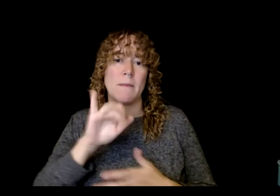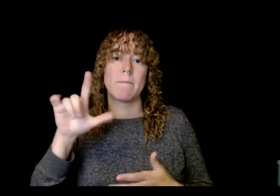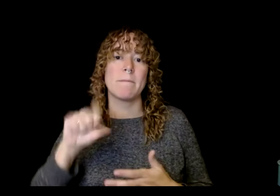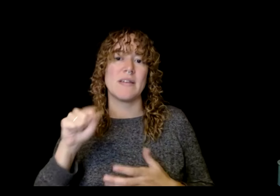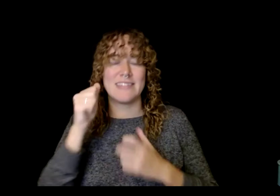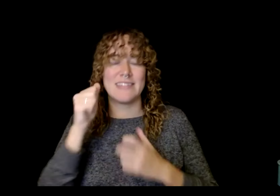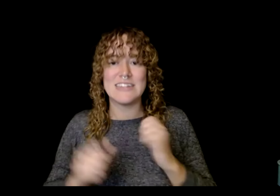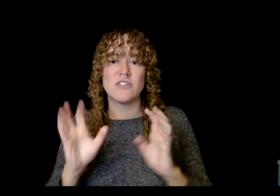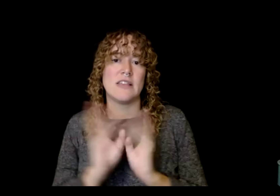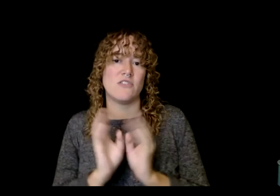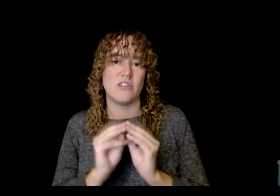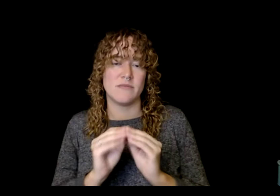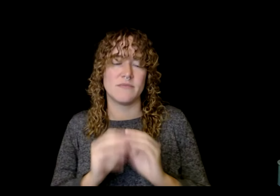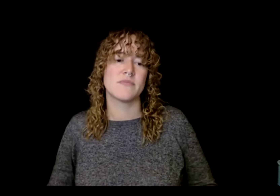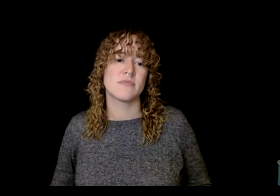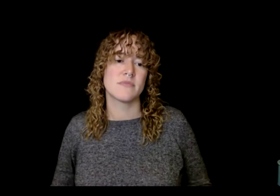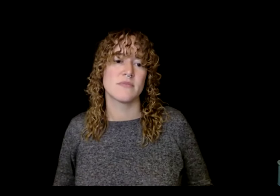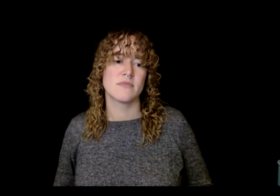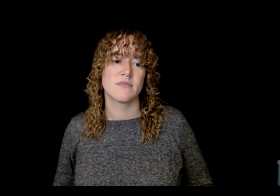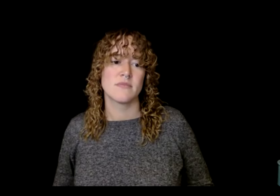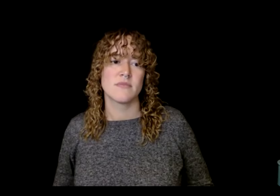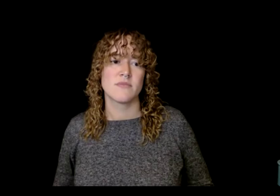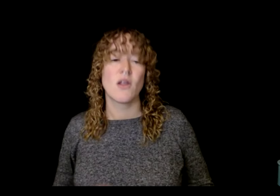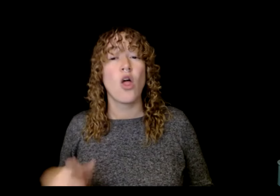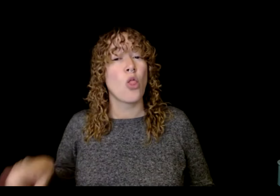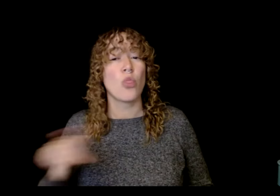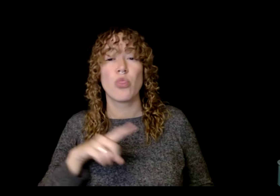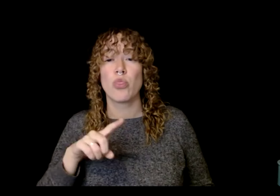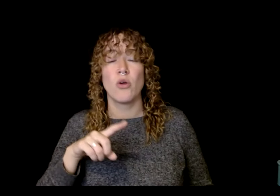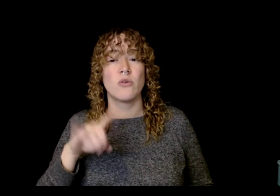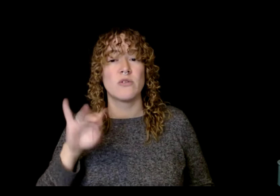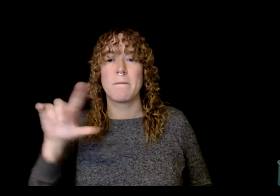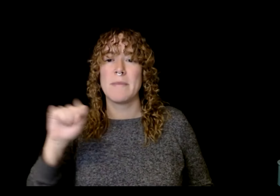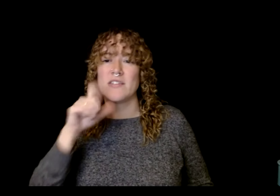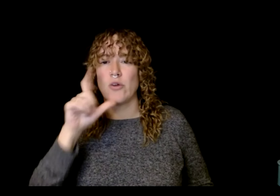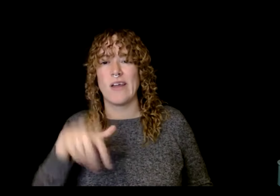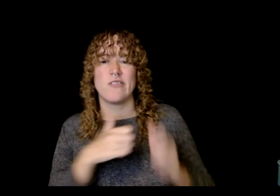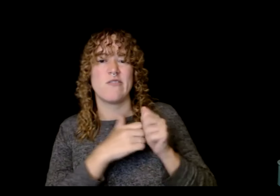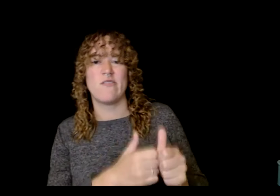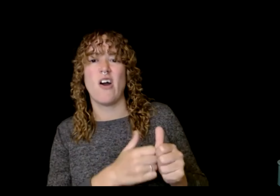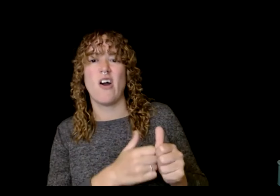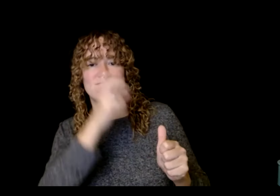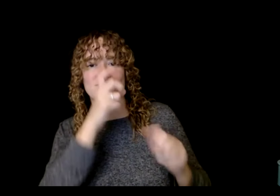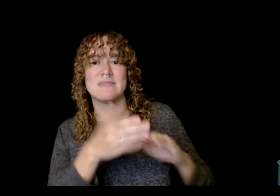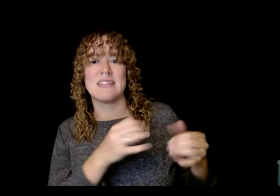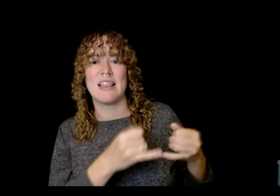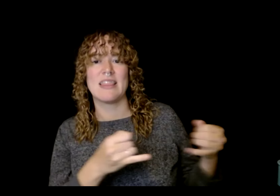are not subject to certain legislative timelines either. So this